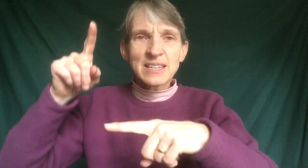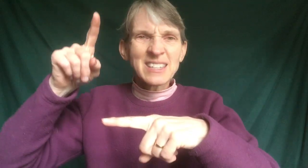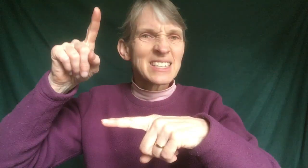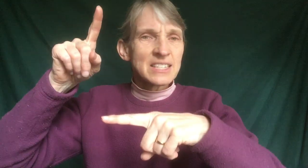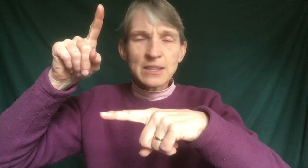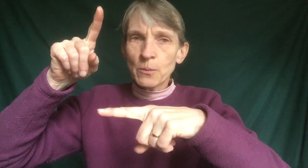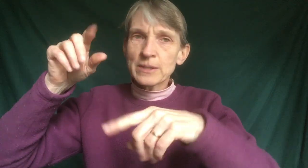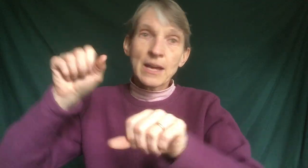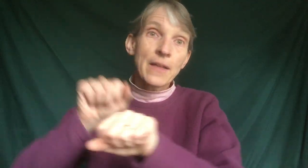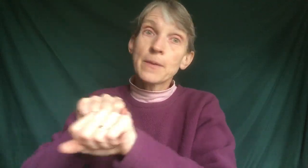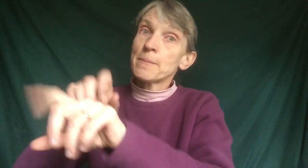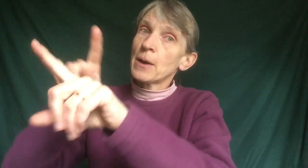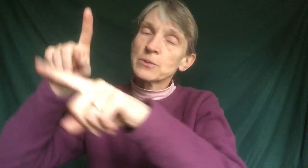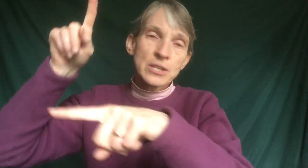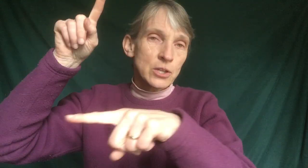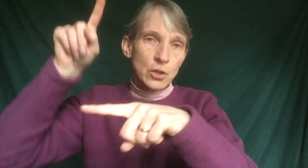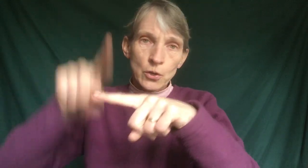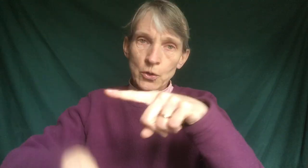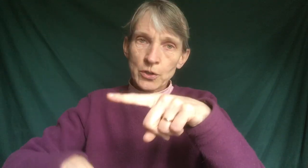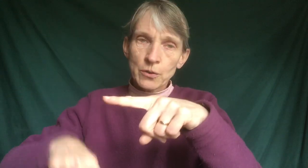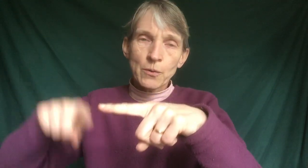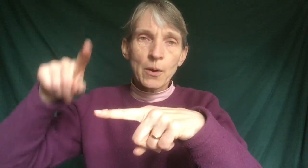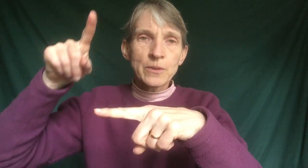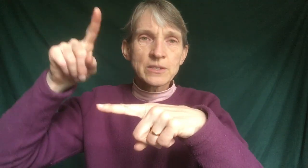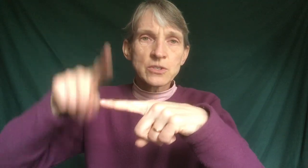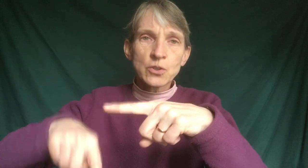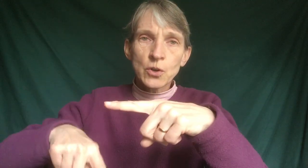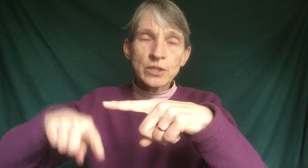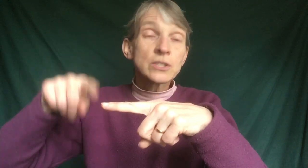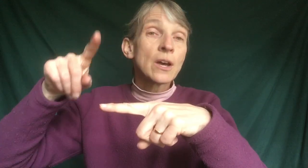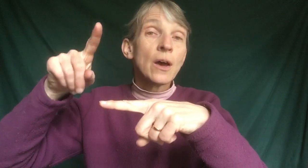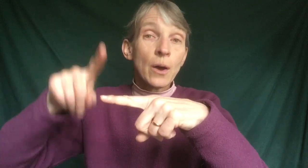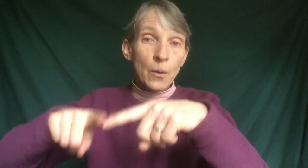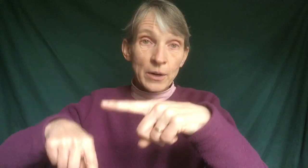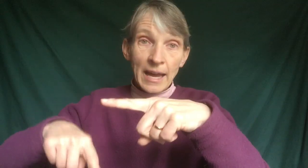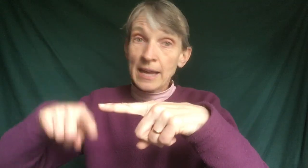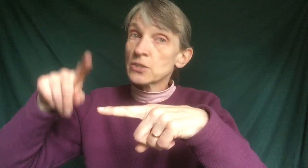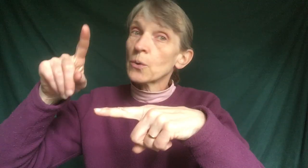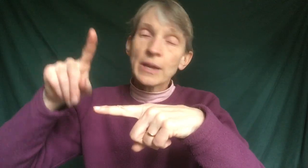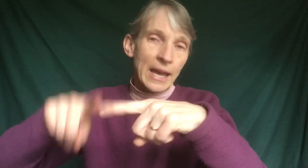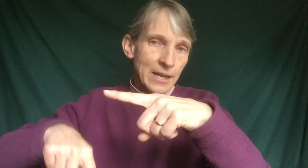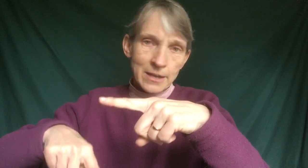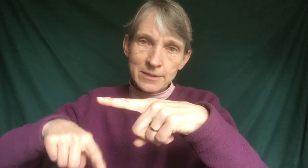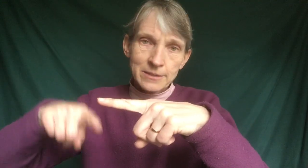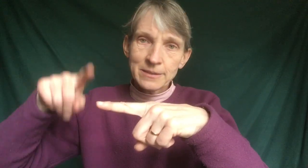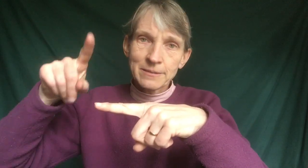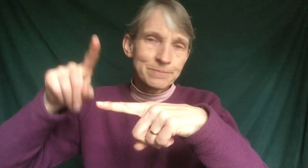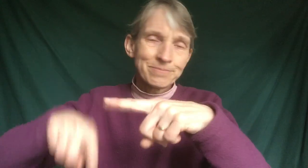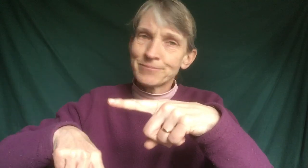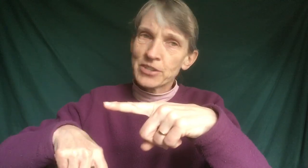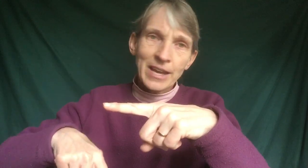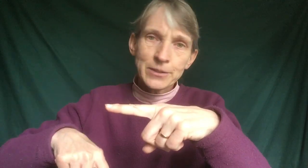seed that went on the mountain couldn't grow. This is couldn't or can't or cannot. Can't do